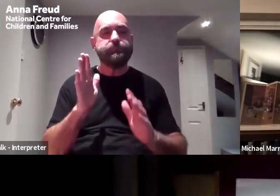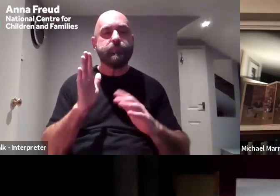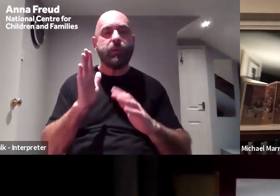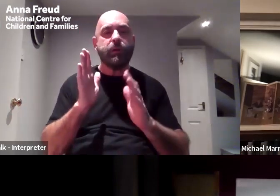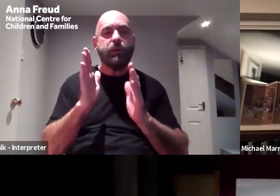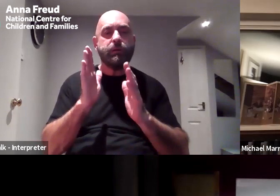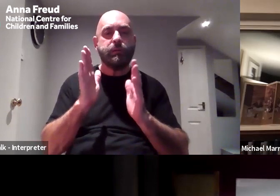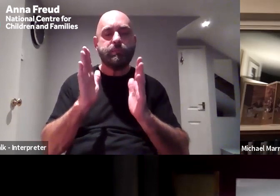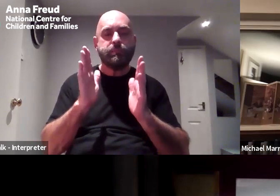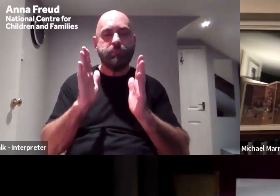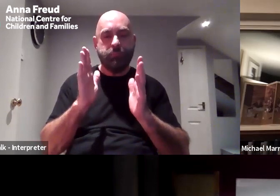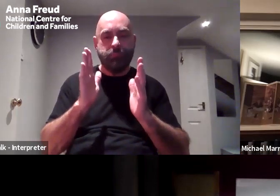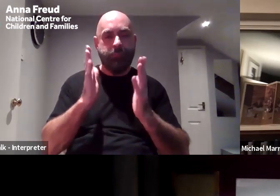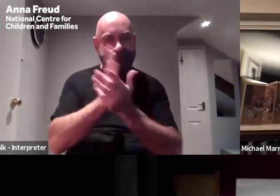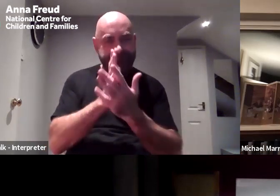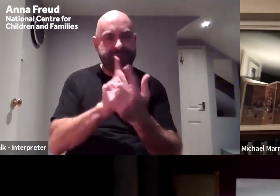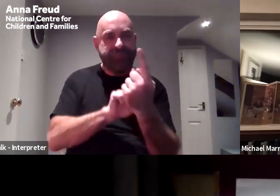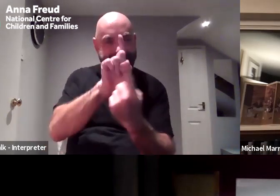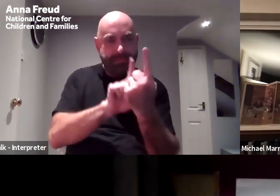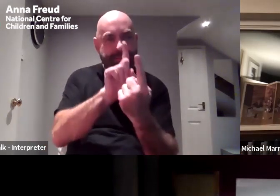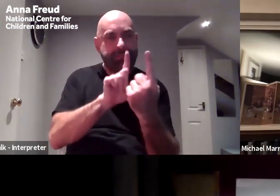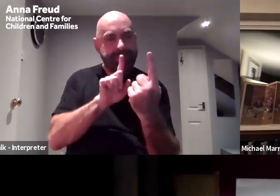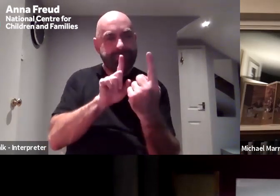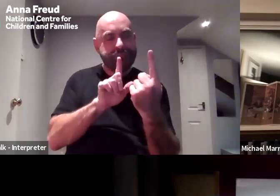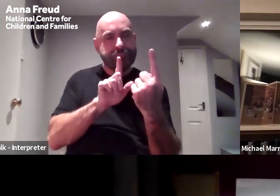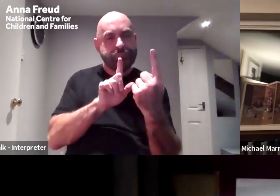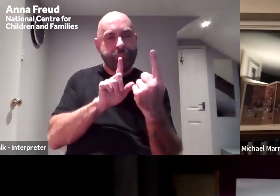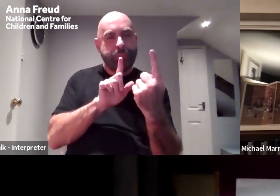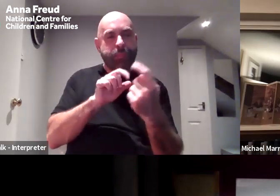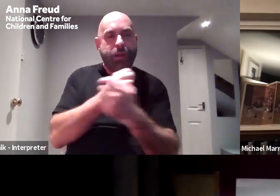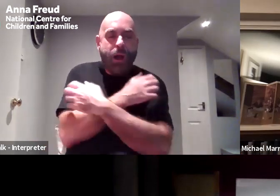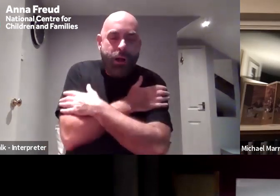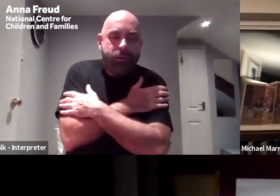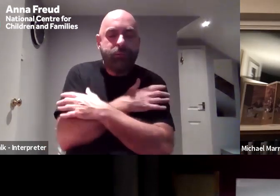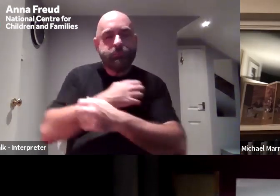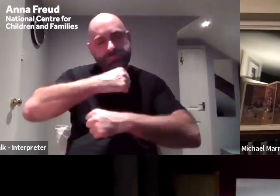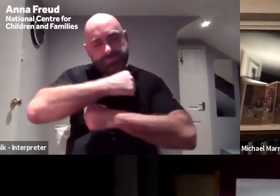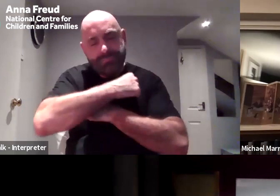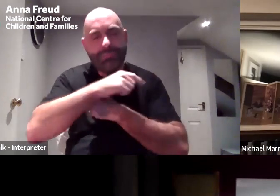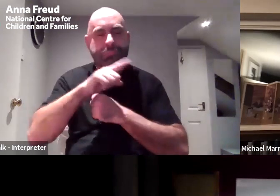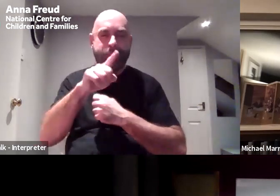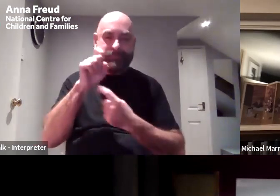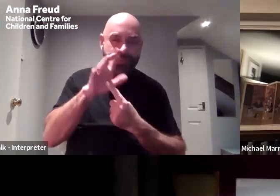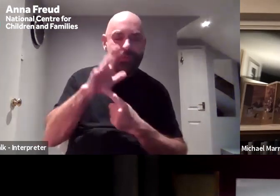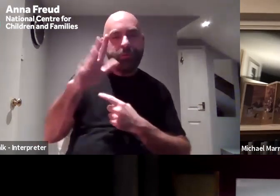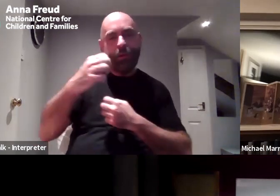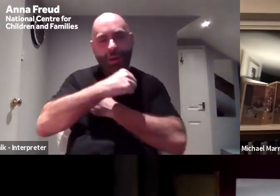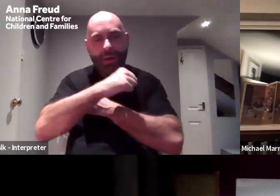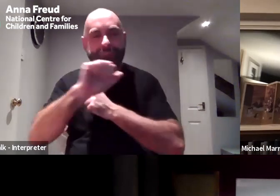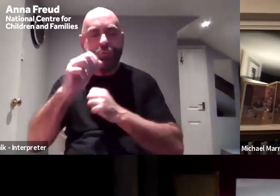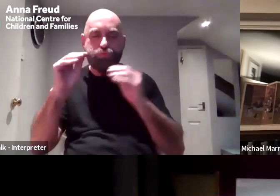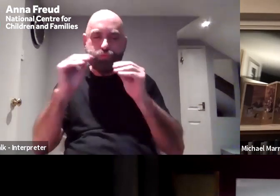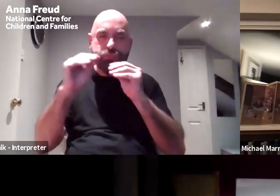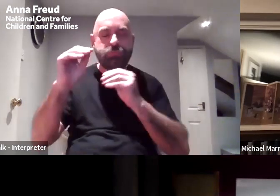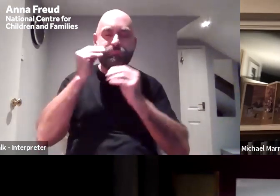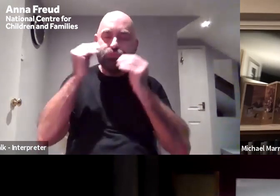probably good. Most people I know would long to be hugging and cuddling and, with their friends and kissing